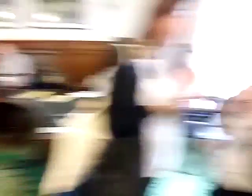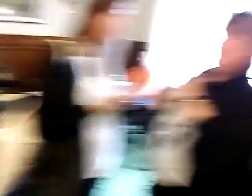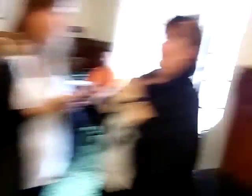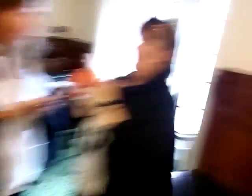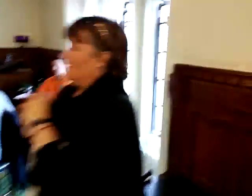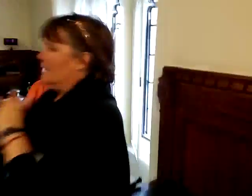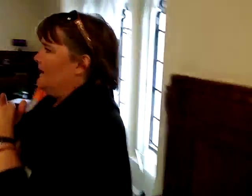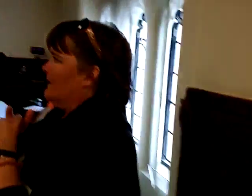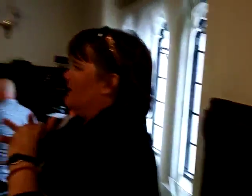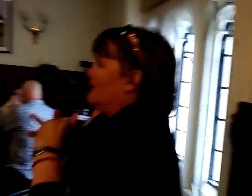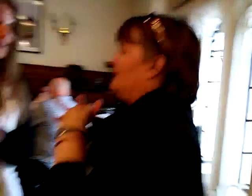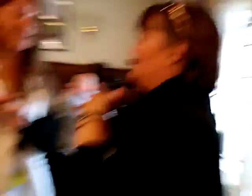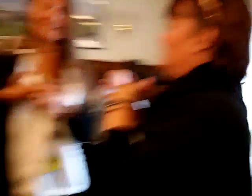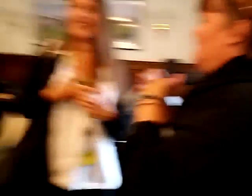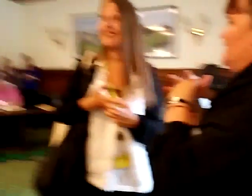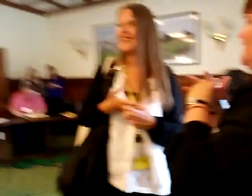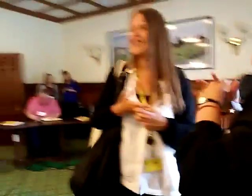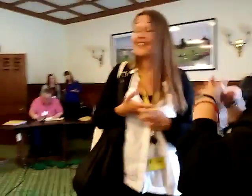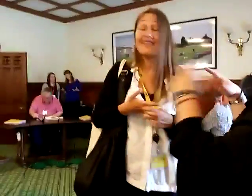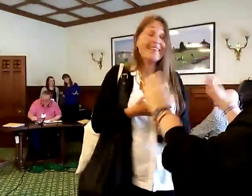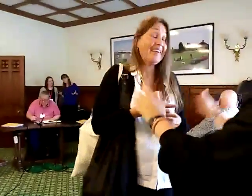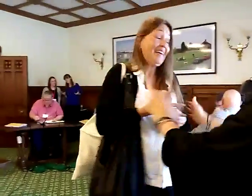Sorry.